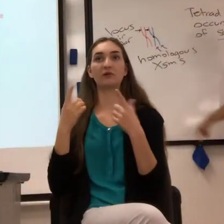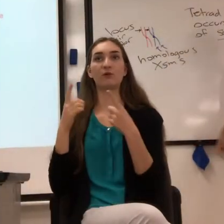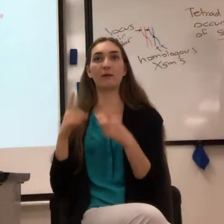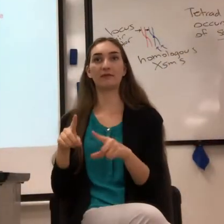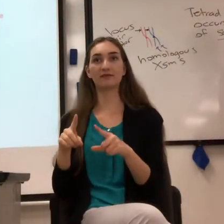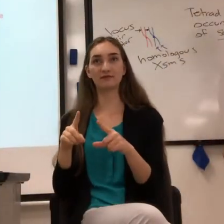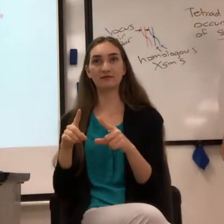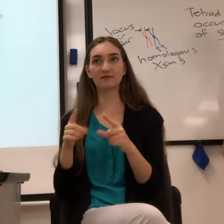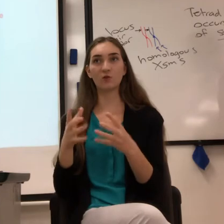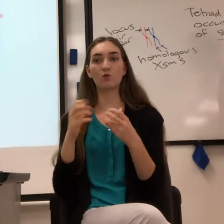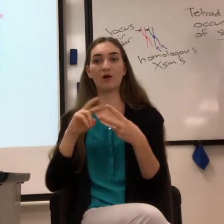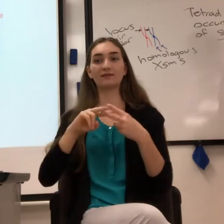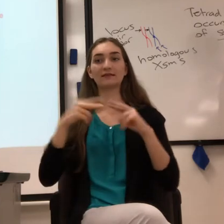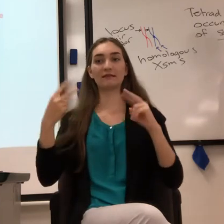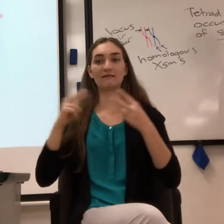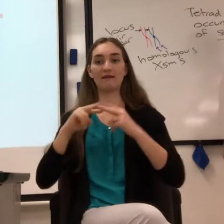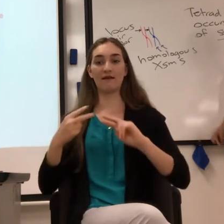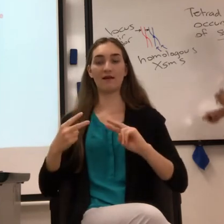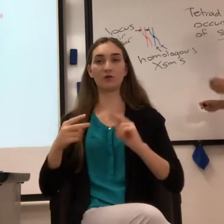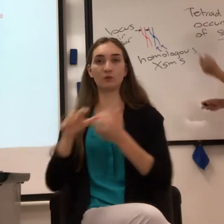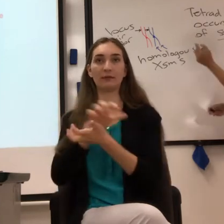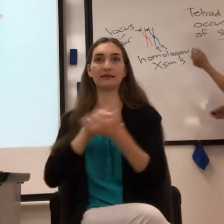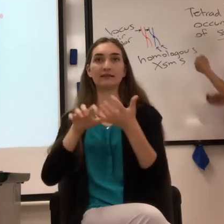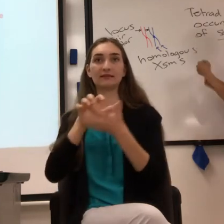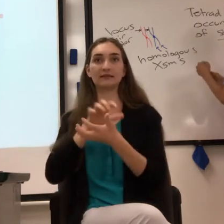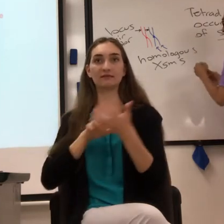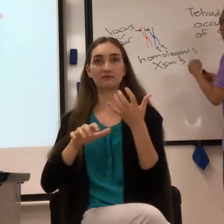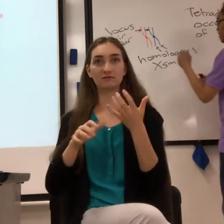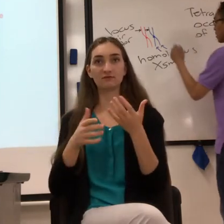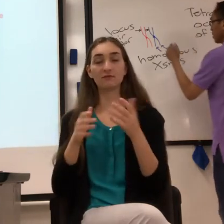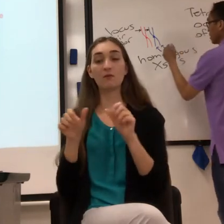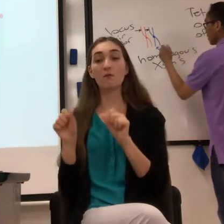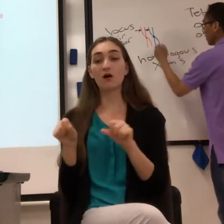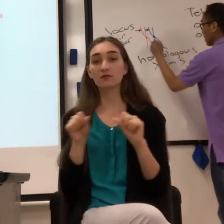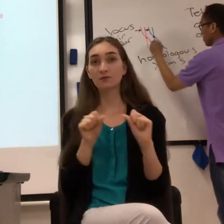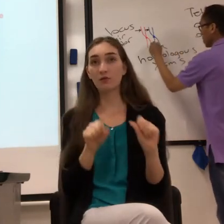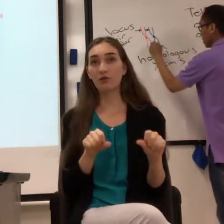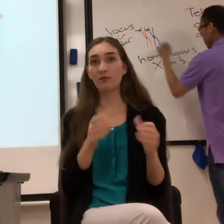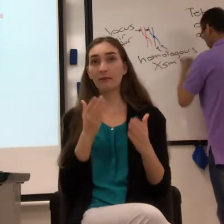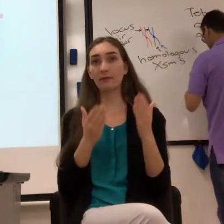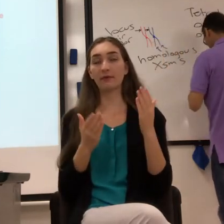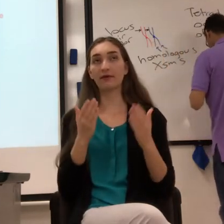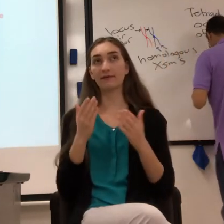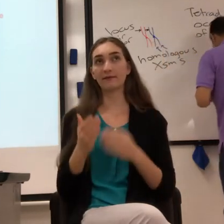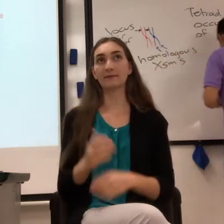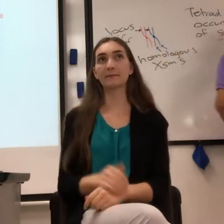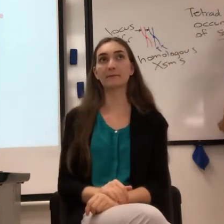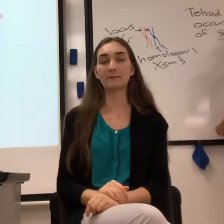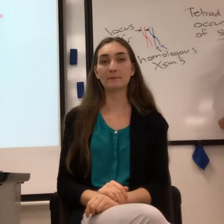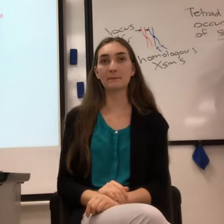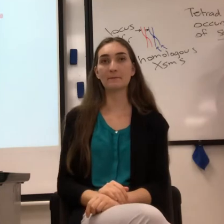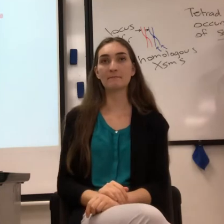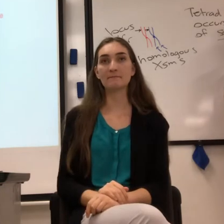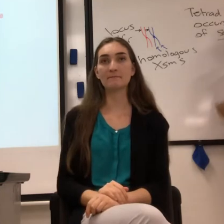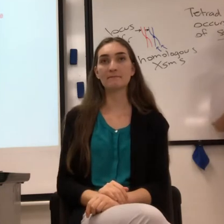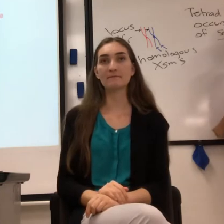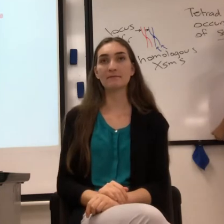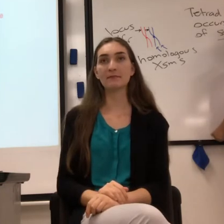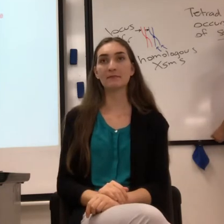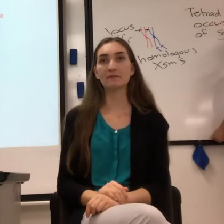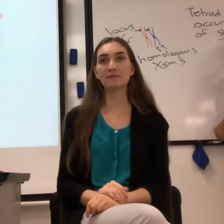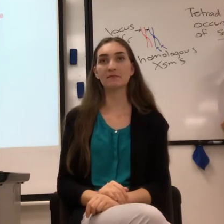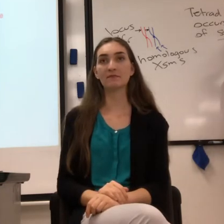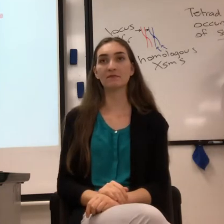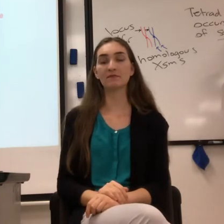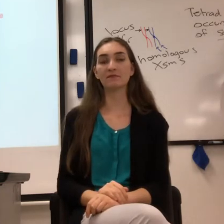You want to mix the DNA up. It could be that maybe as a result